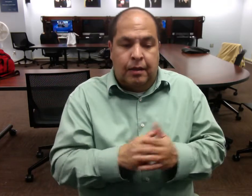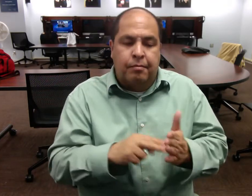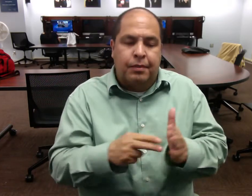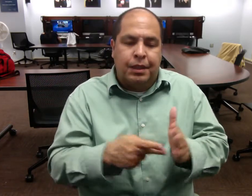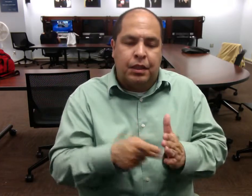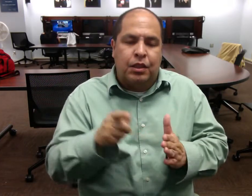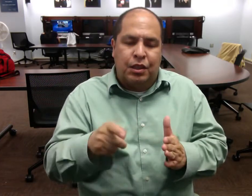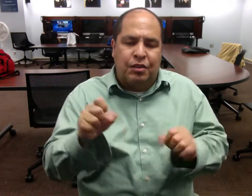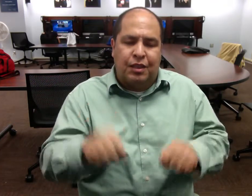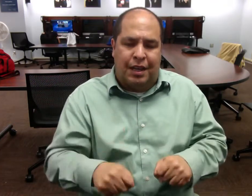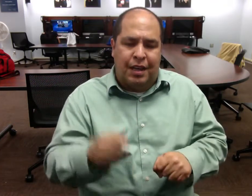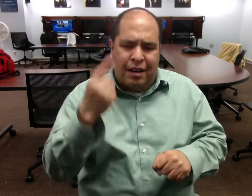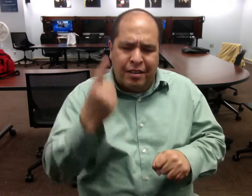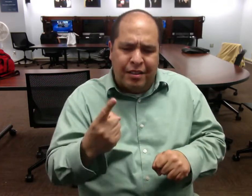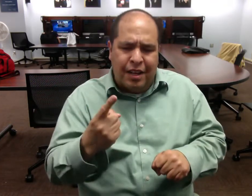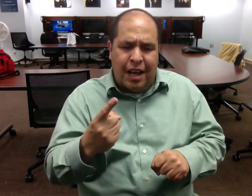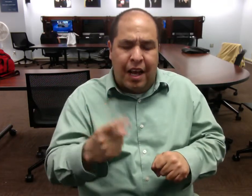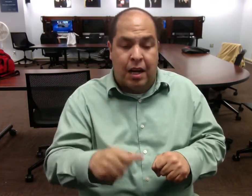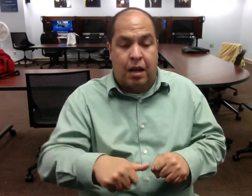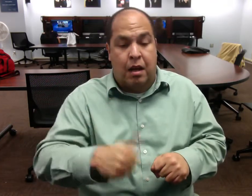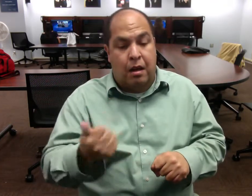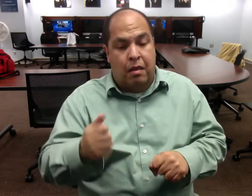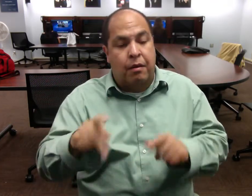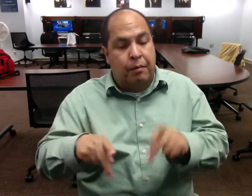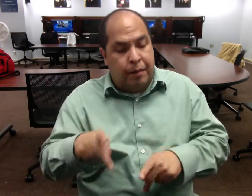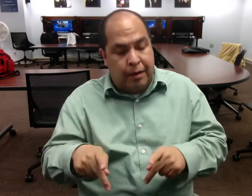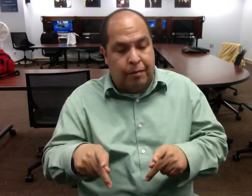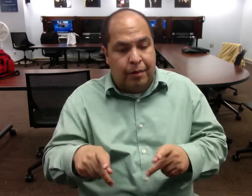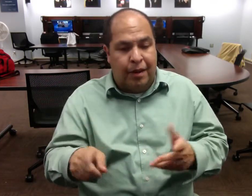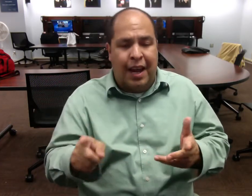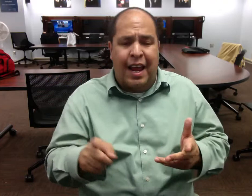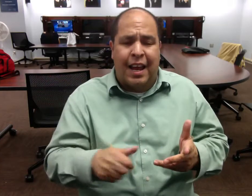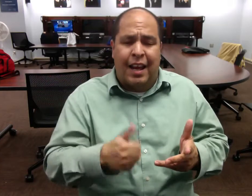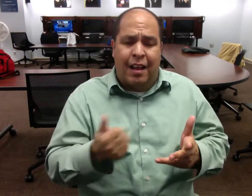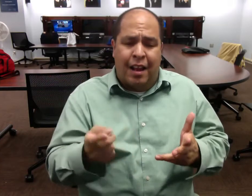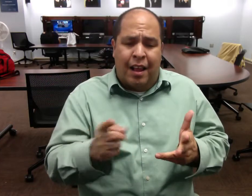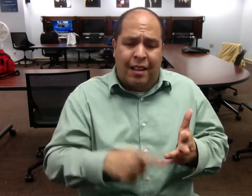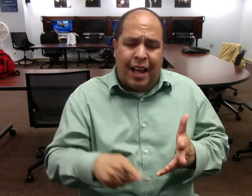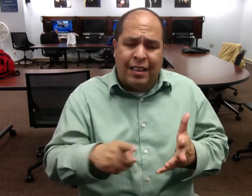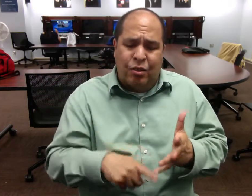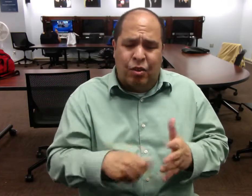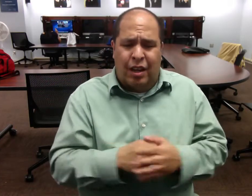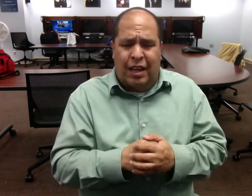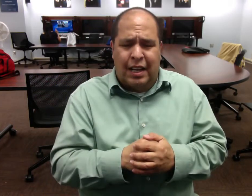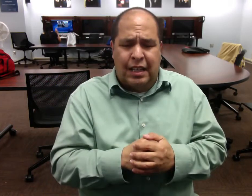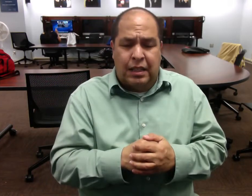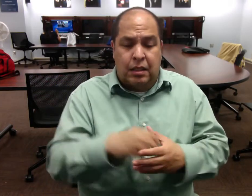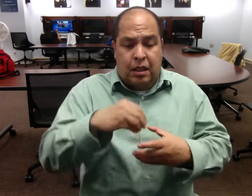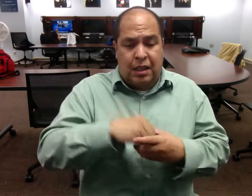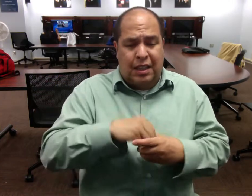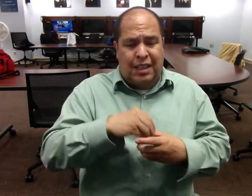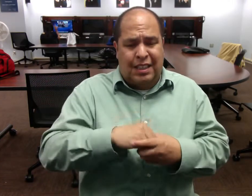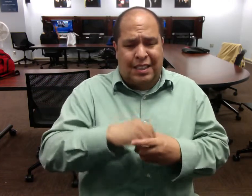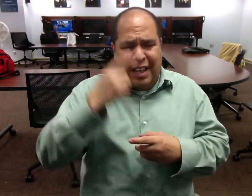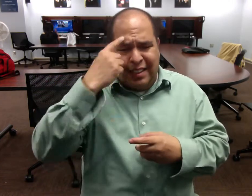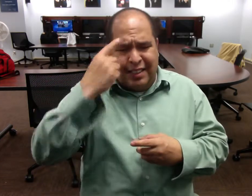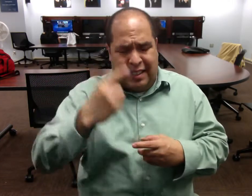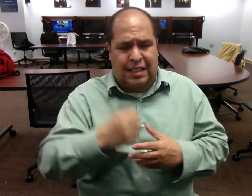The final one is intrapersonal intelligence. This means that the individuals are able to